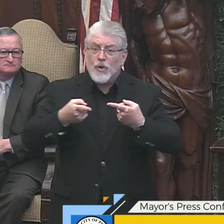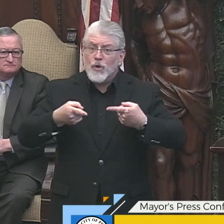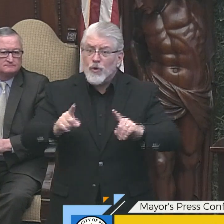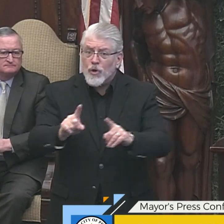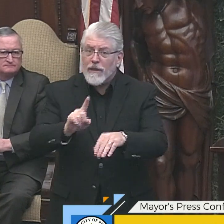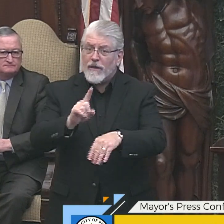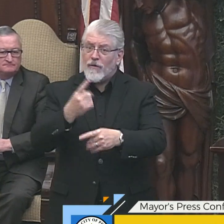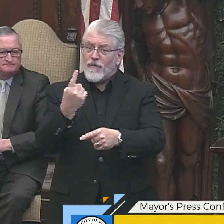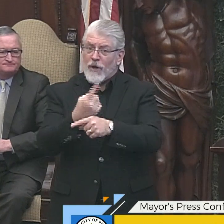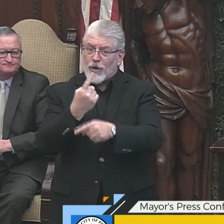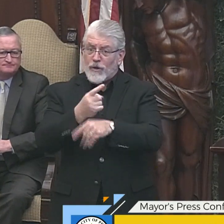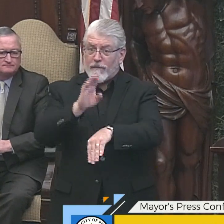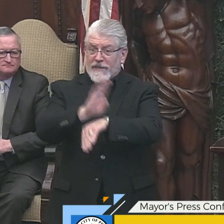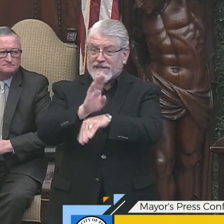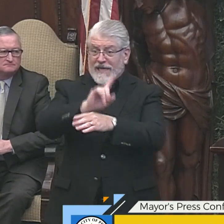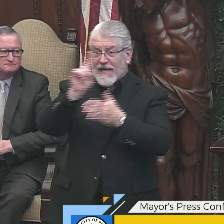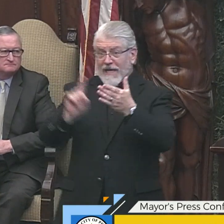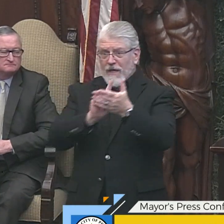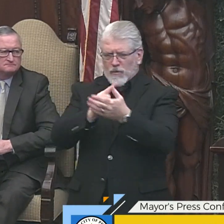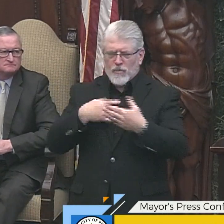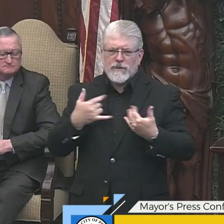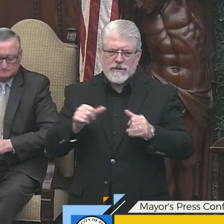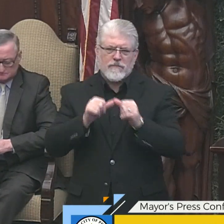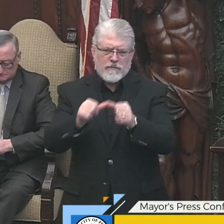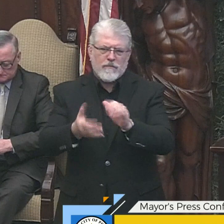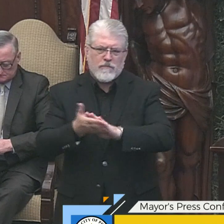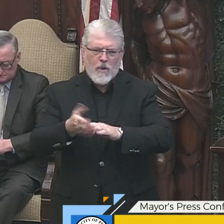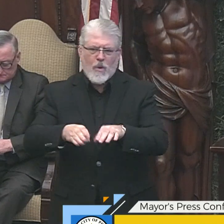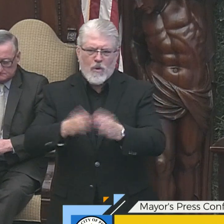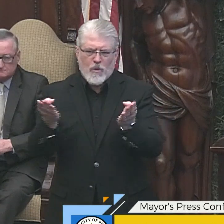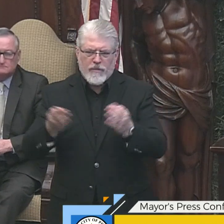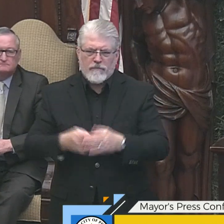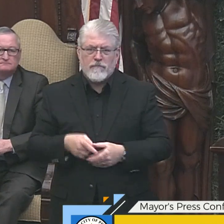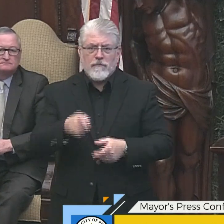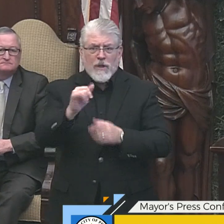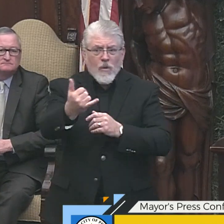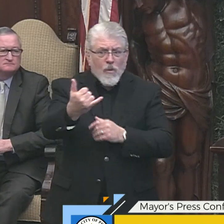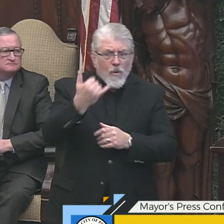weekend. I also want to update you on city services, as the